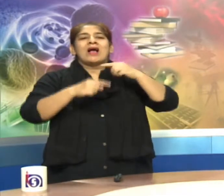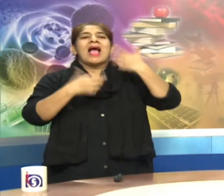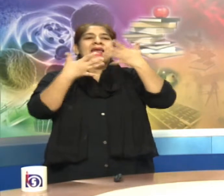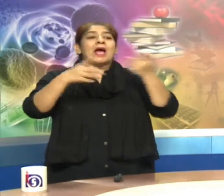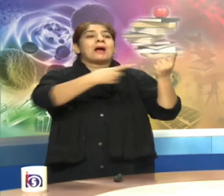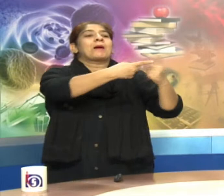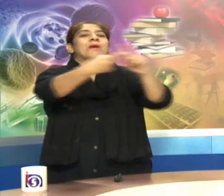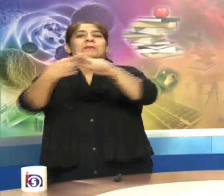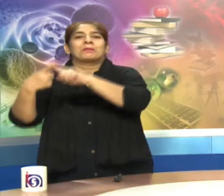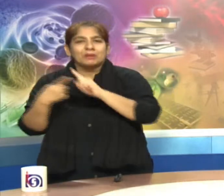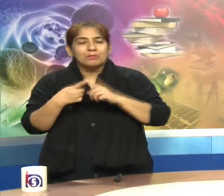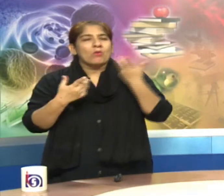of the newspaper.